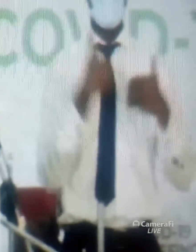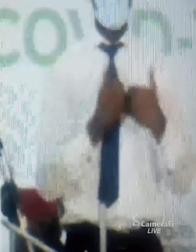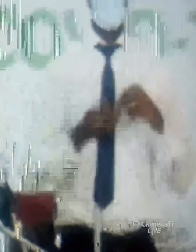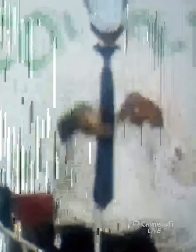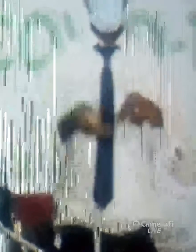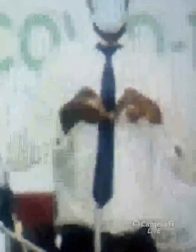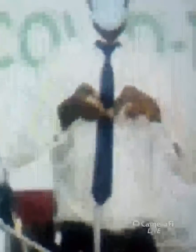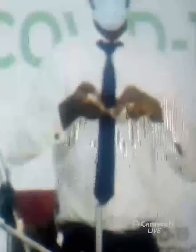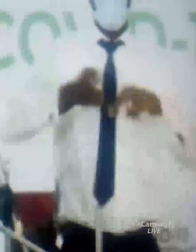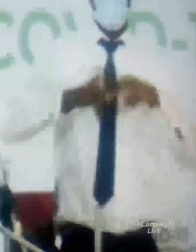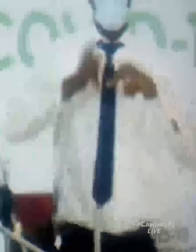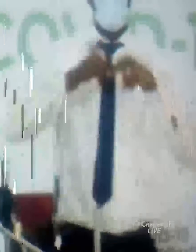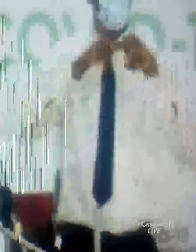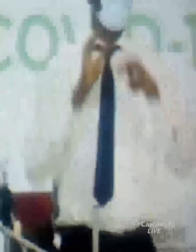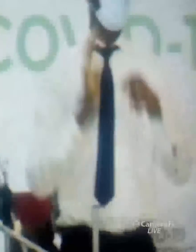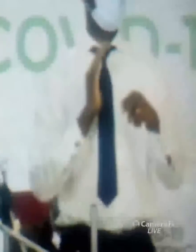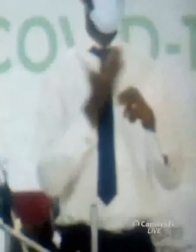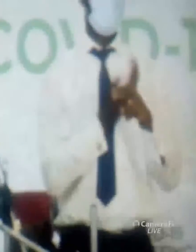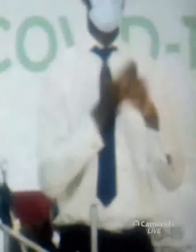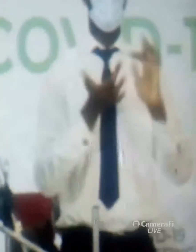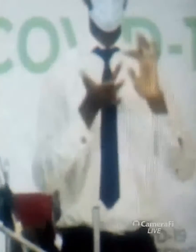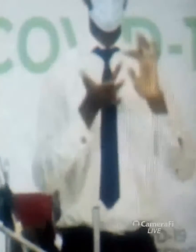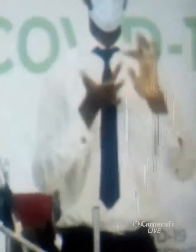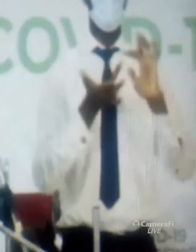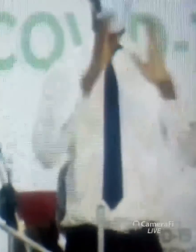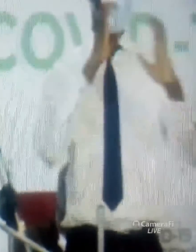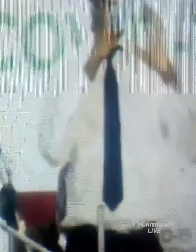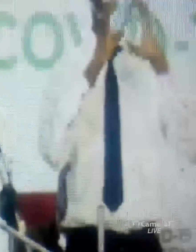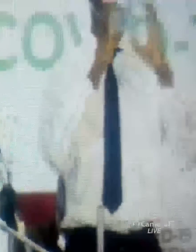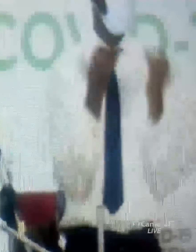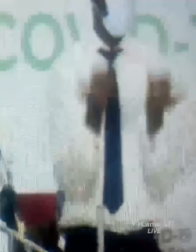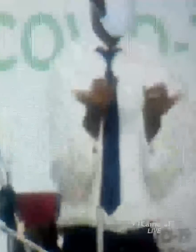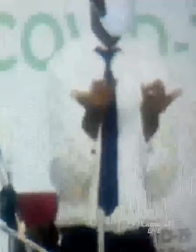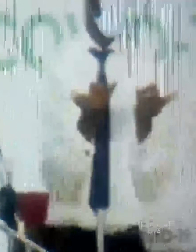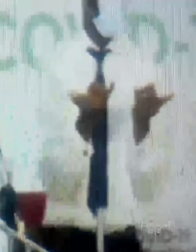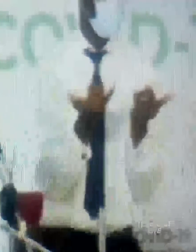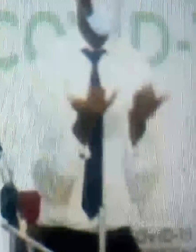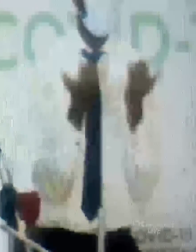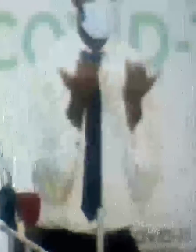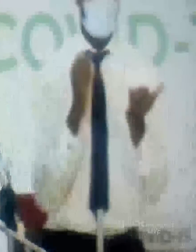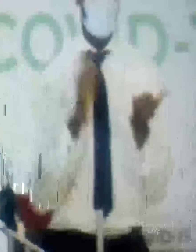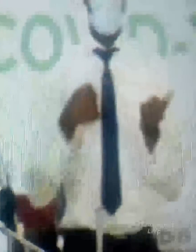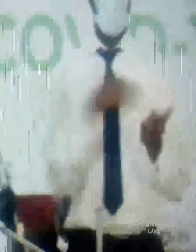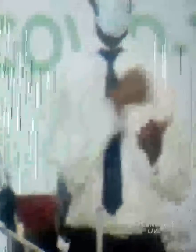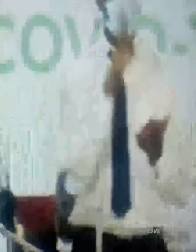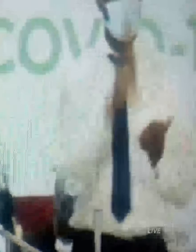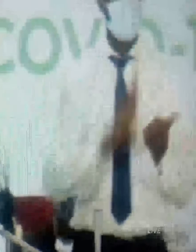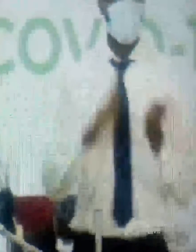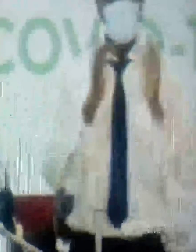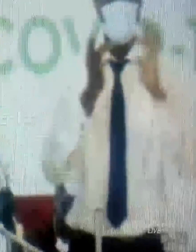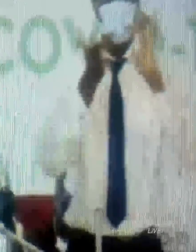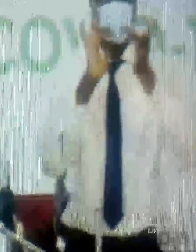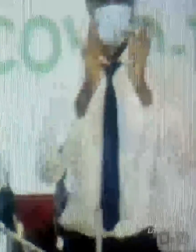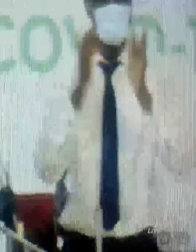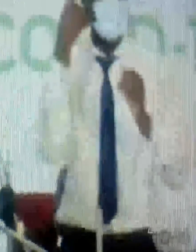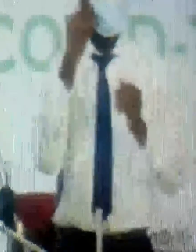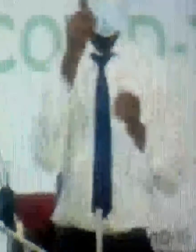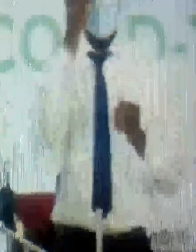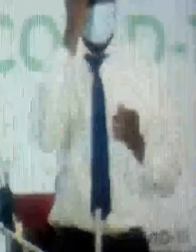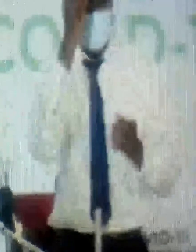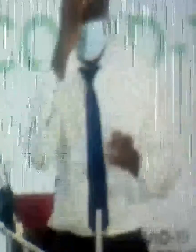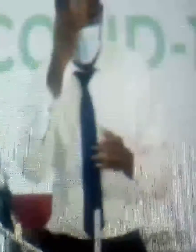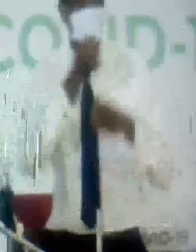our, virtual engagement. So online engagement for knowledge